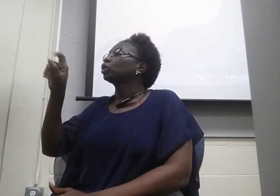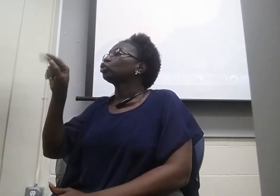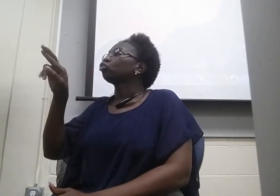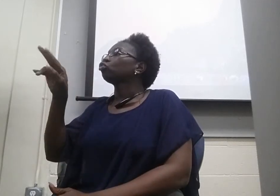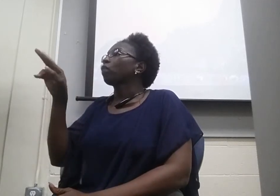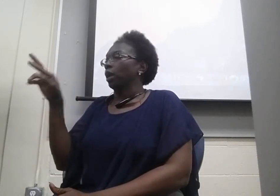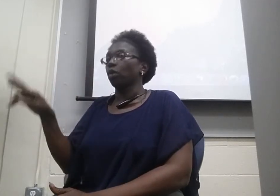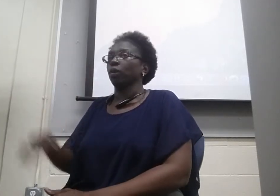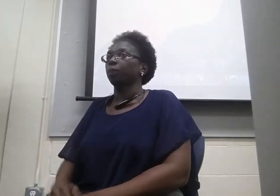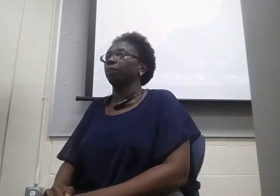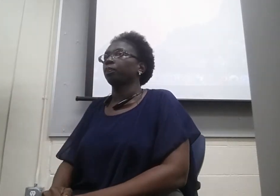So,